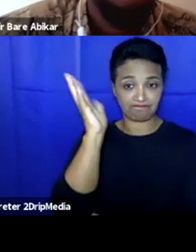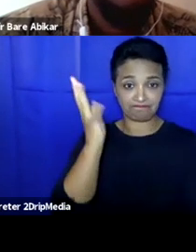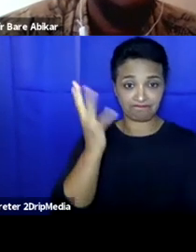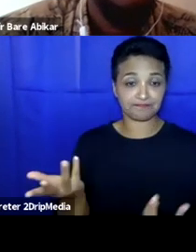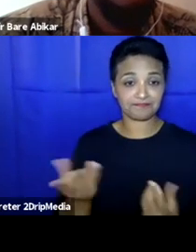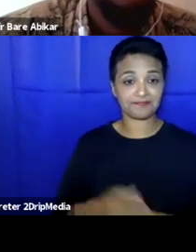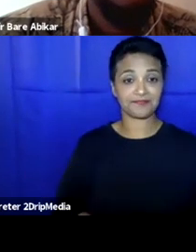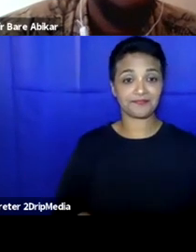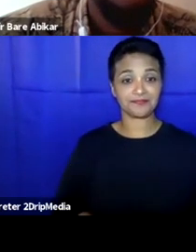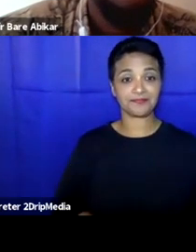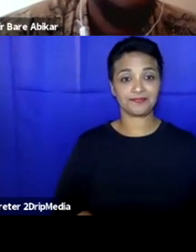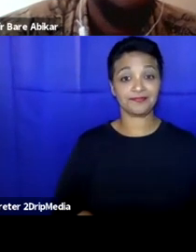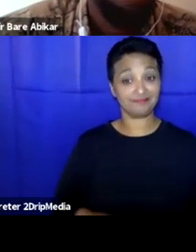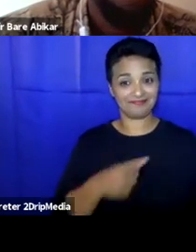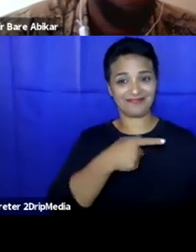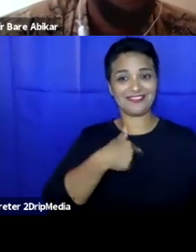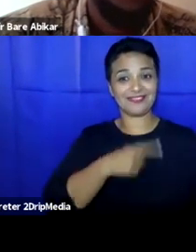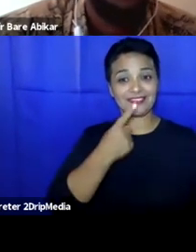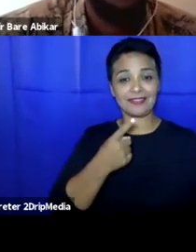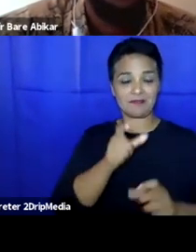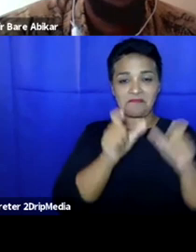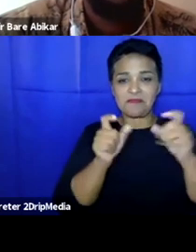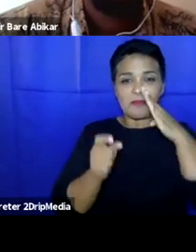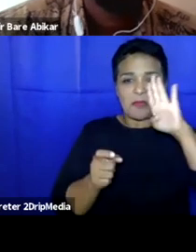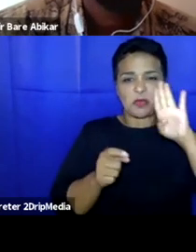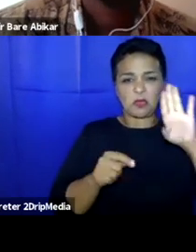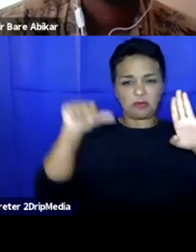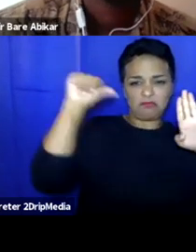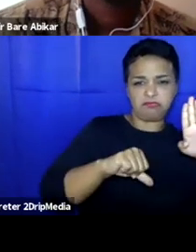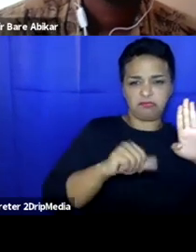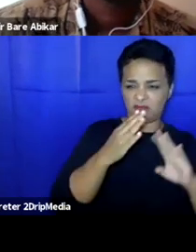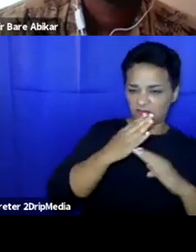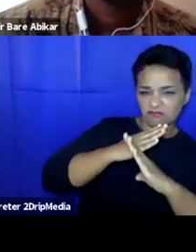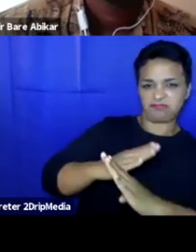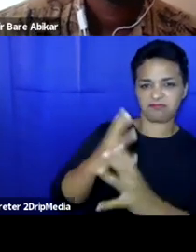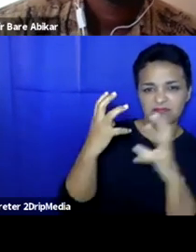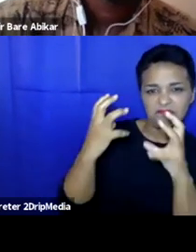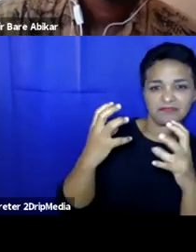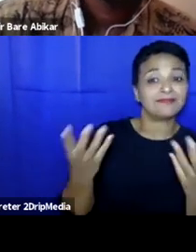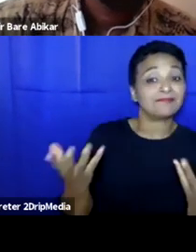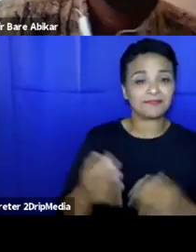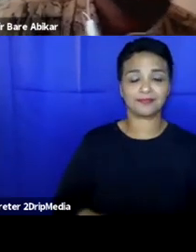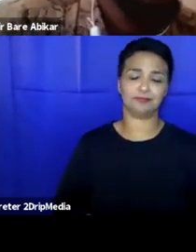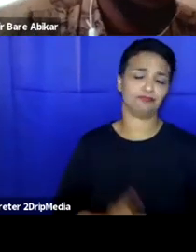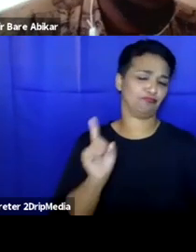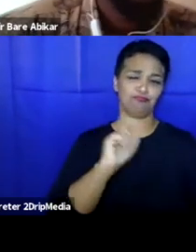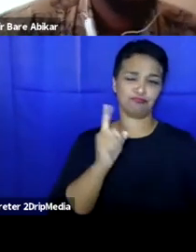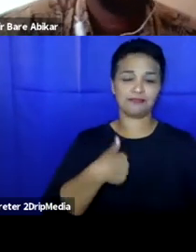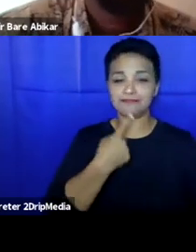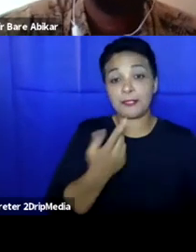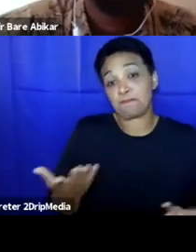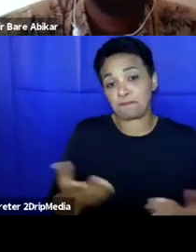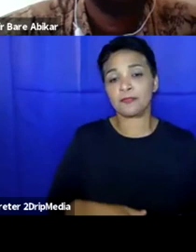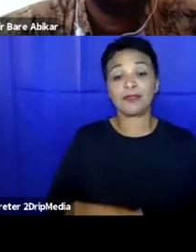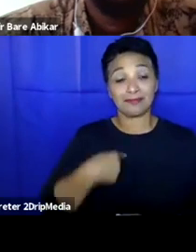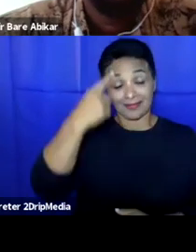definitely have something to say on the hostile environment, I am certain? No, I won't say much, except that from a legal perspective, I think was made